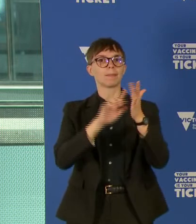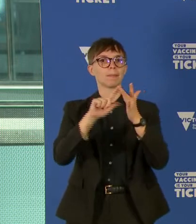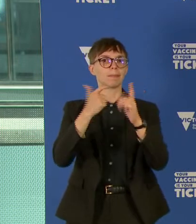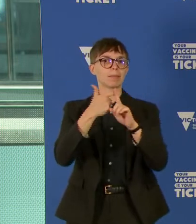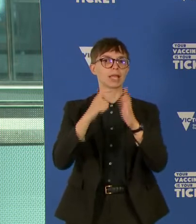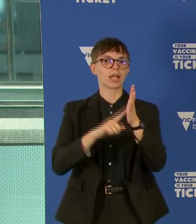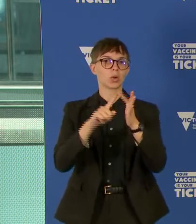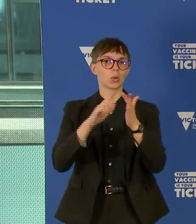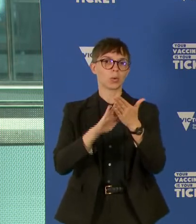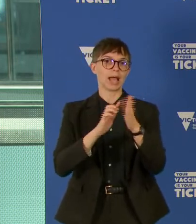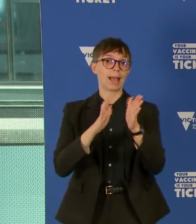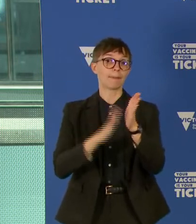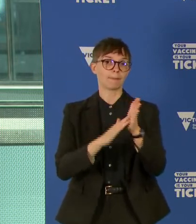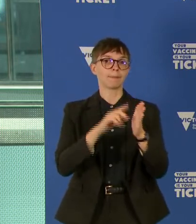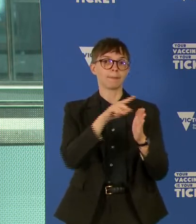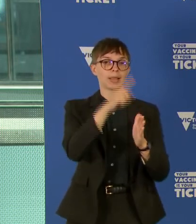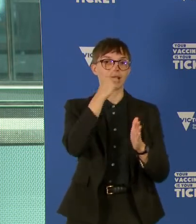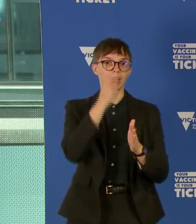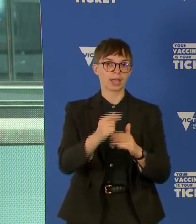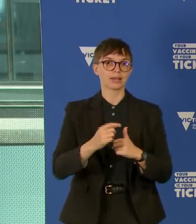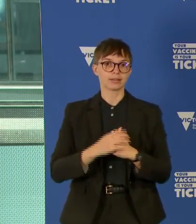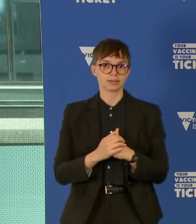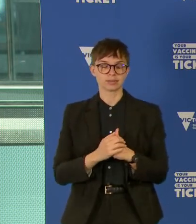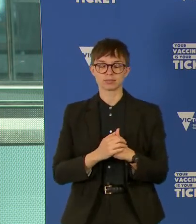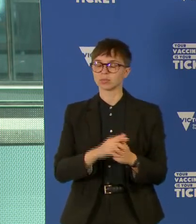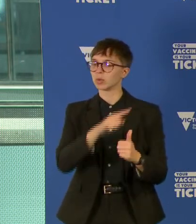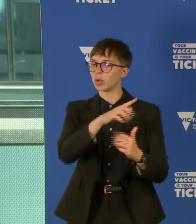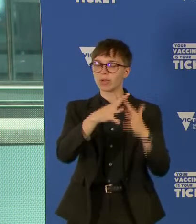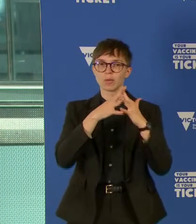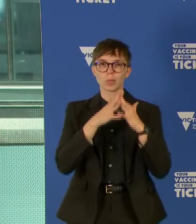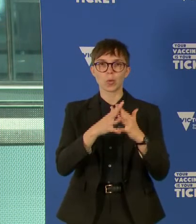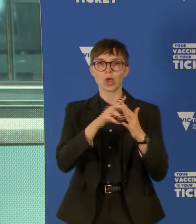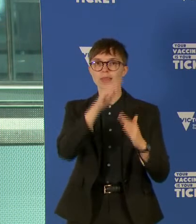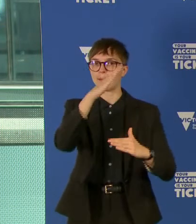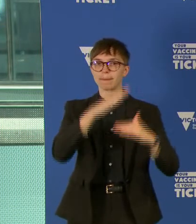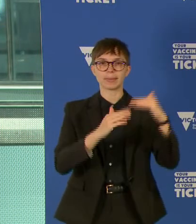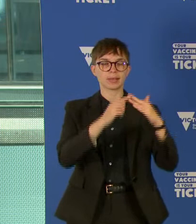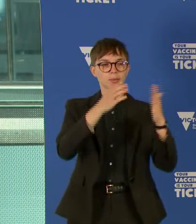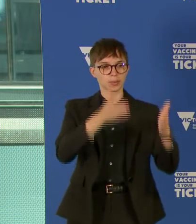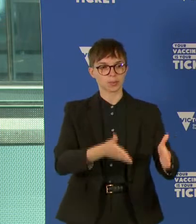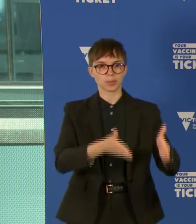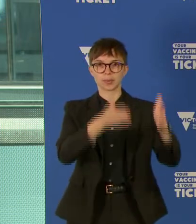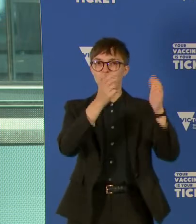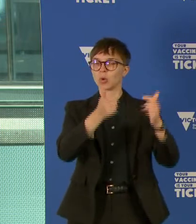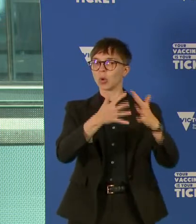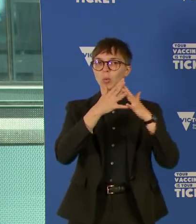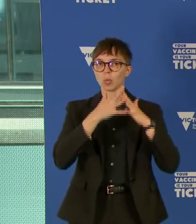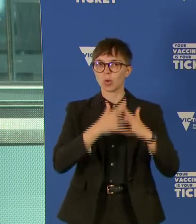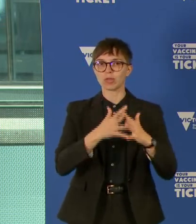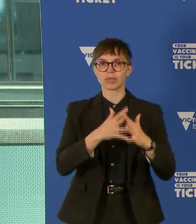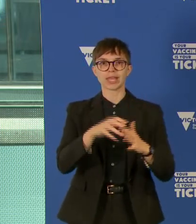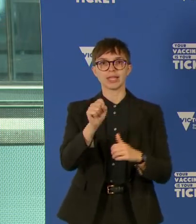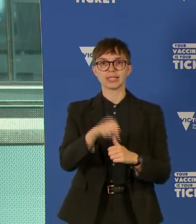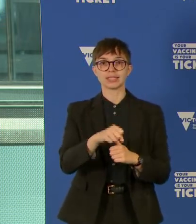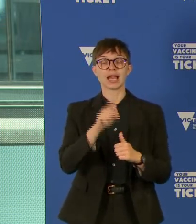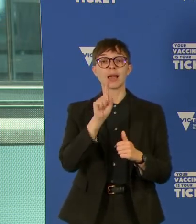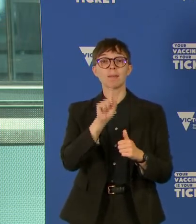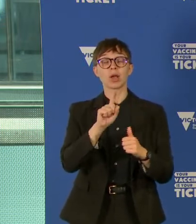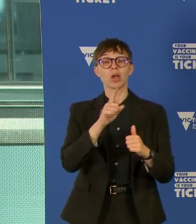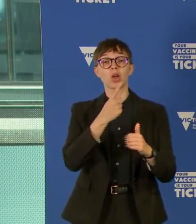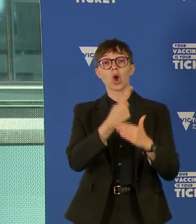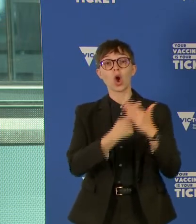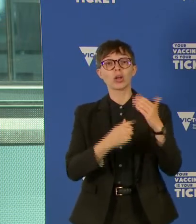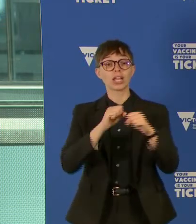every day, it's been an invaluable resource. But it's more than just a COVID quarantine